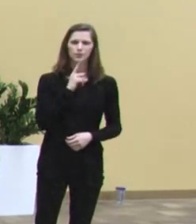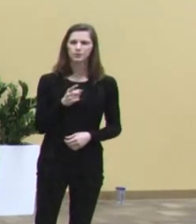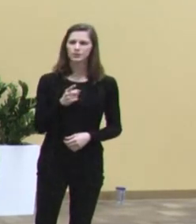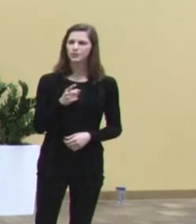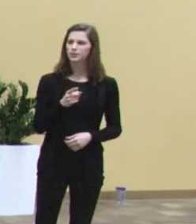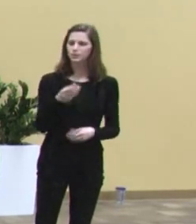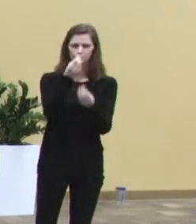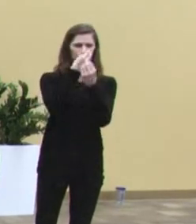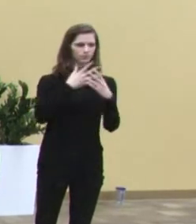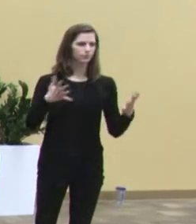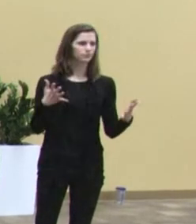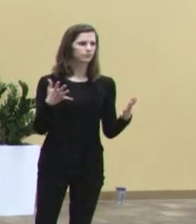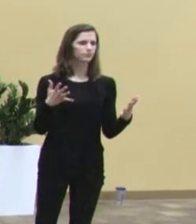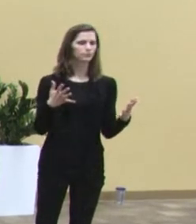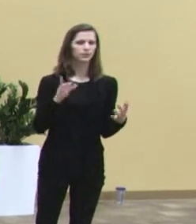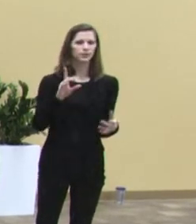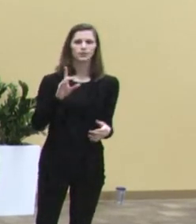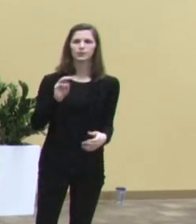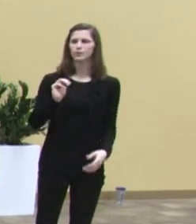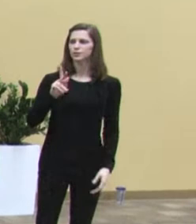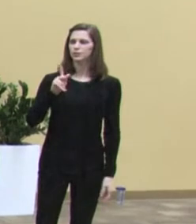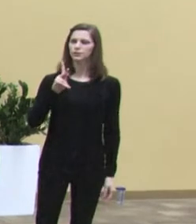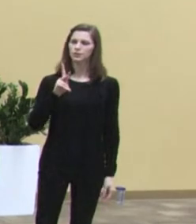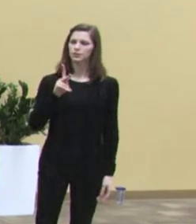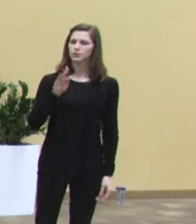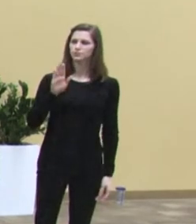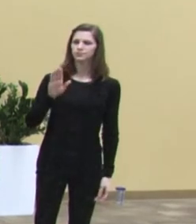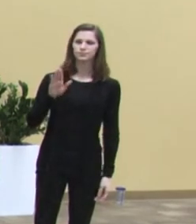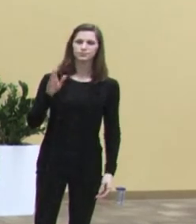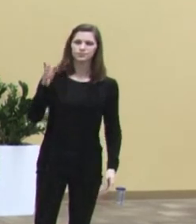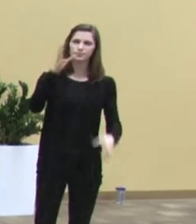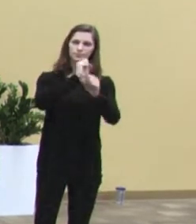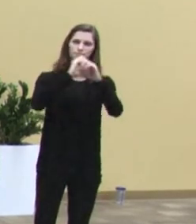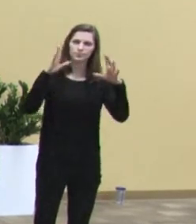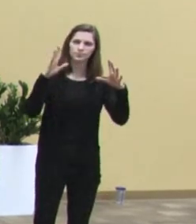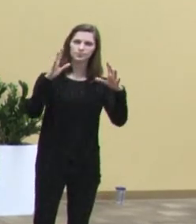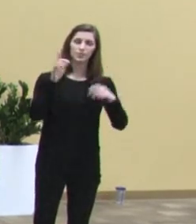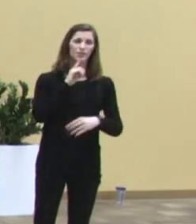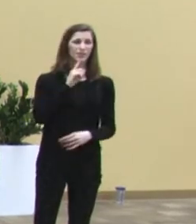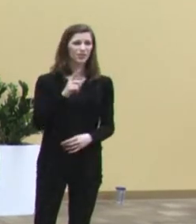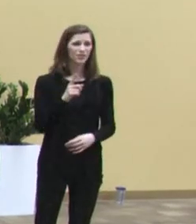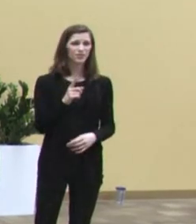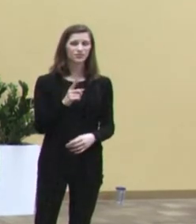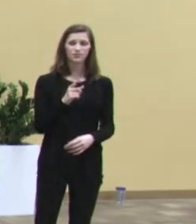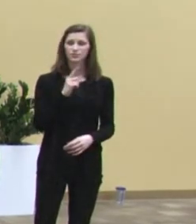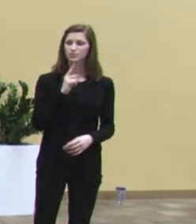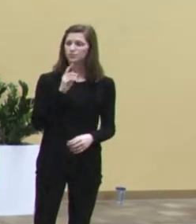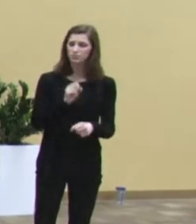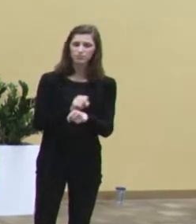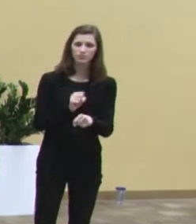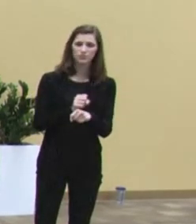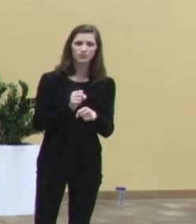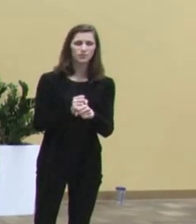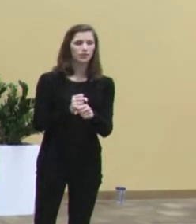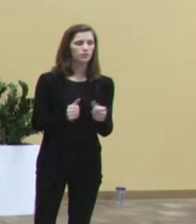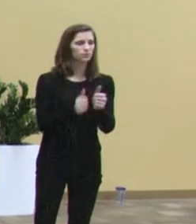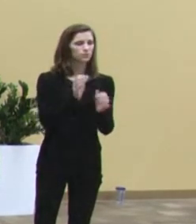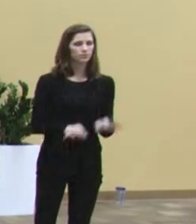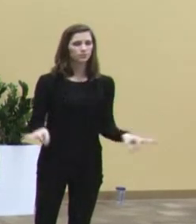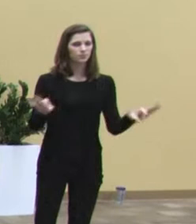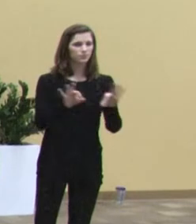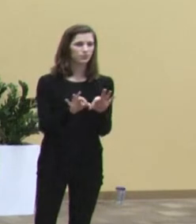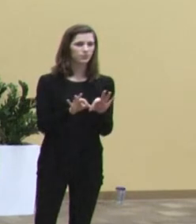talking about. Because to me, this is really the central part of his life and the legacy that he left behind that we